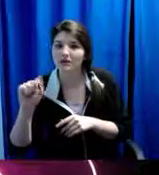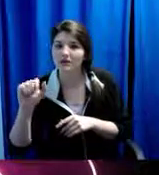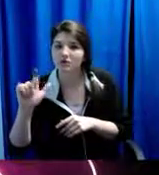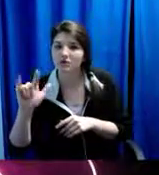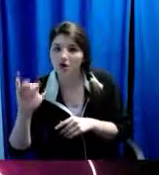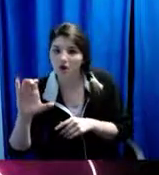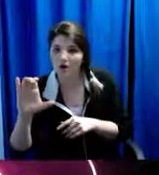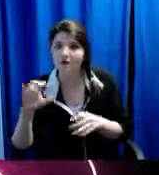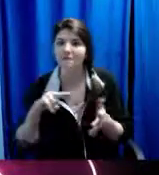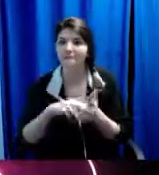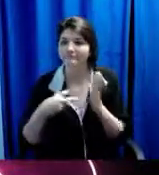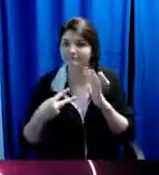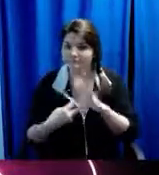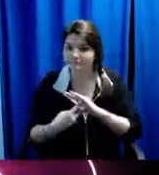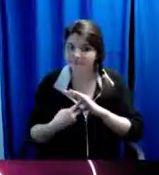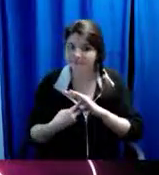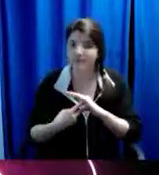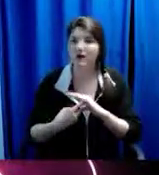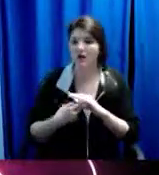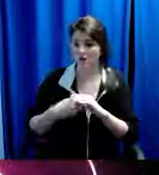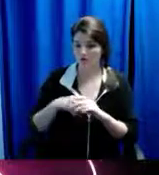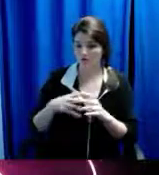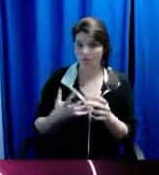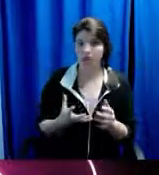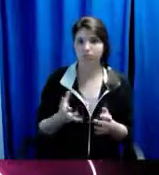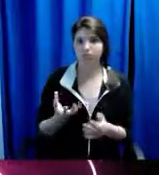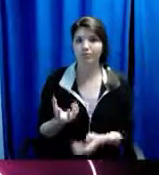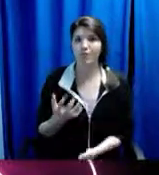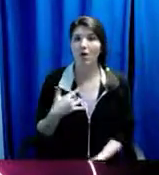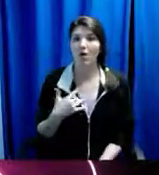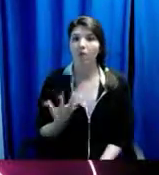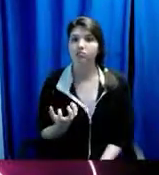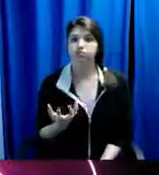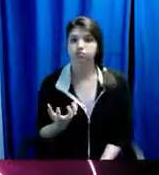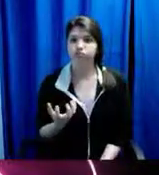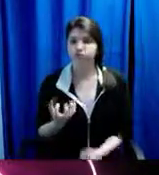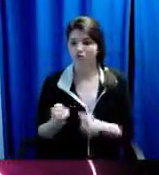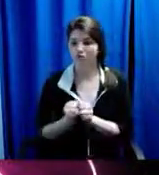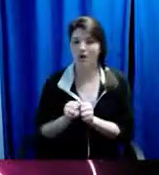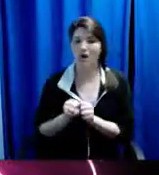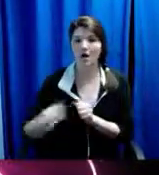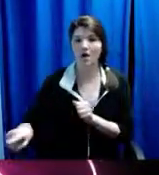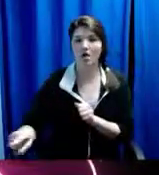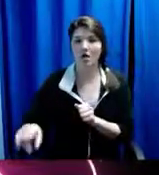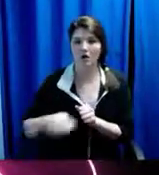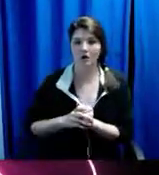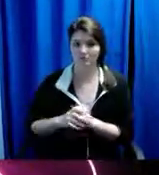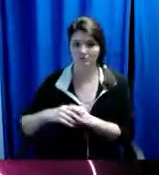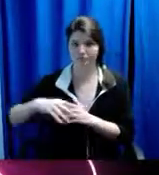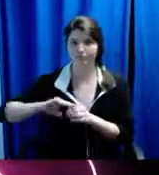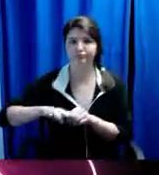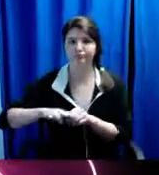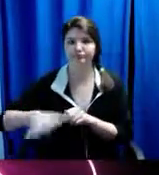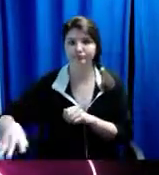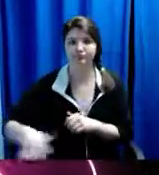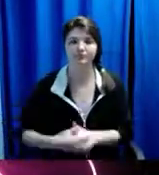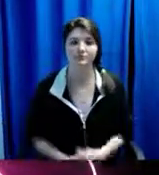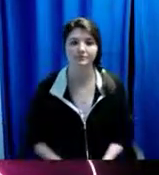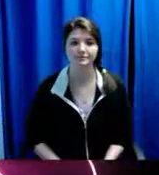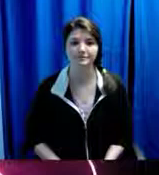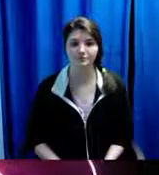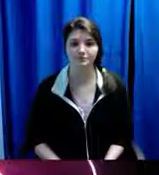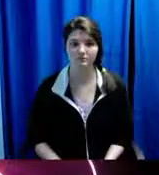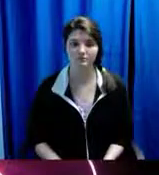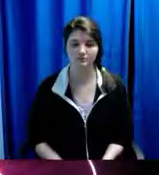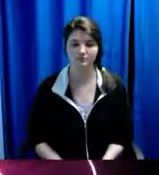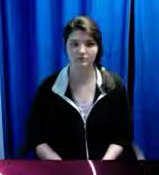The blood vessels return to the normal diameter and maintain blood pressure at a lower level. This is diastolic pressure.